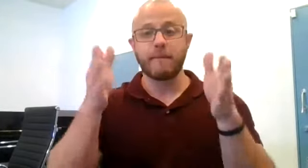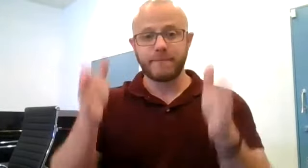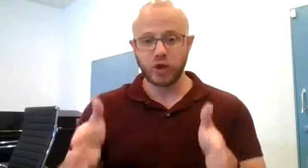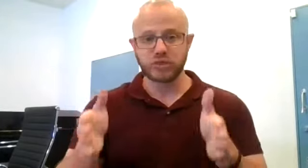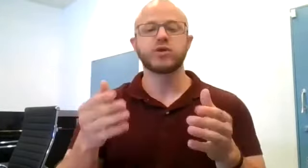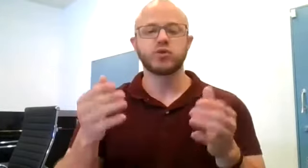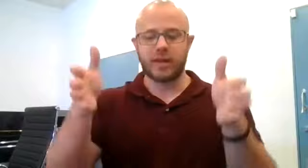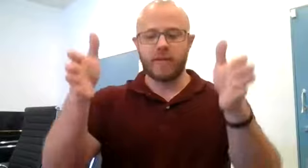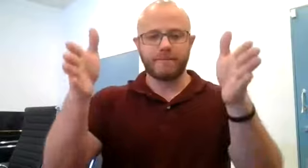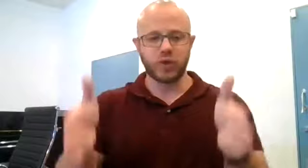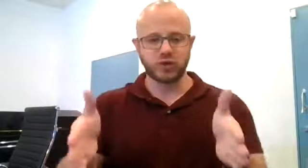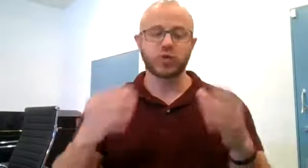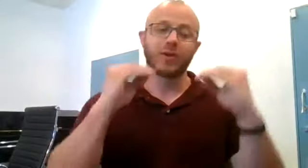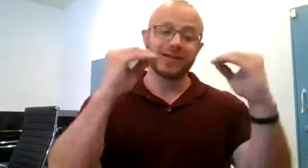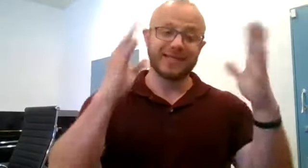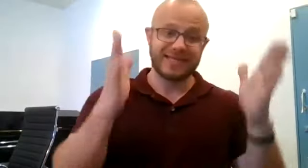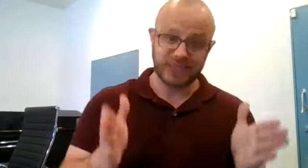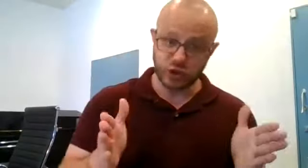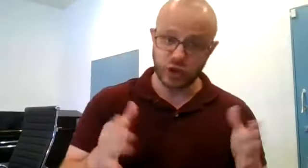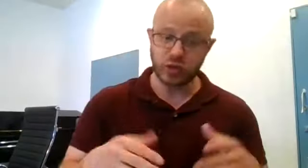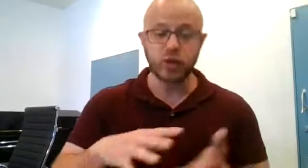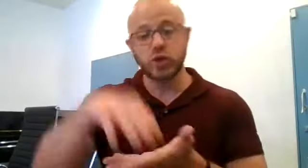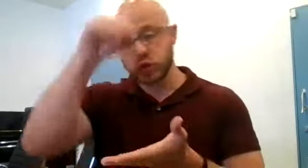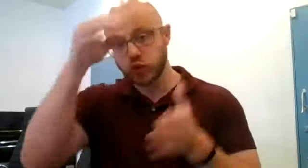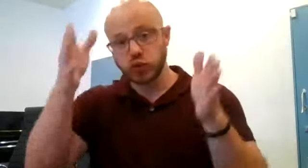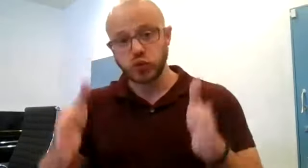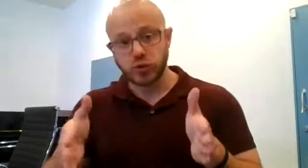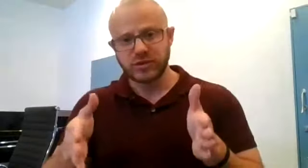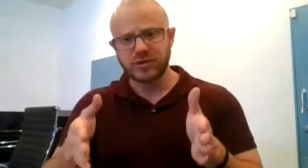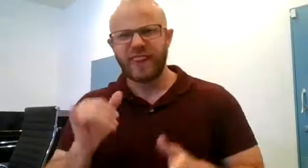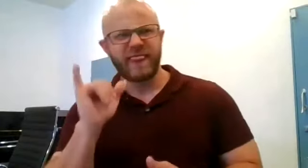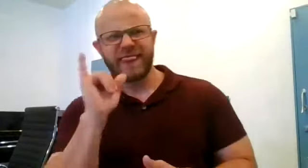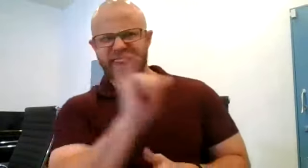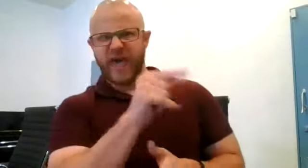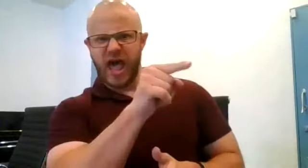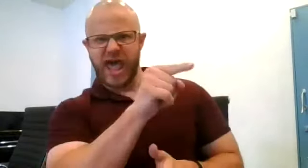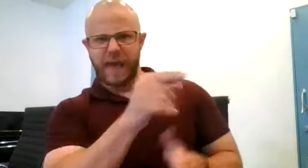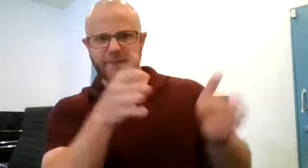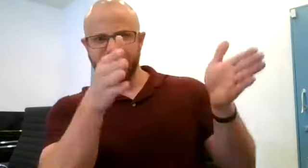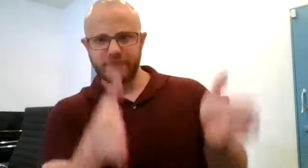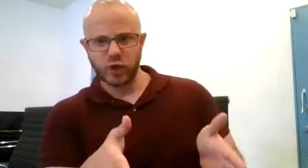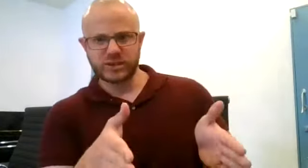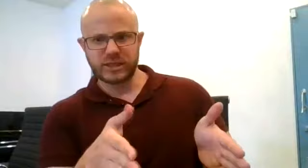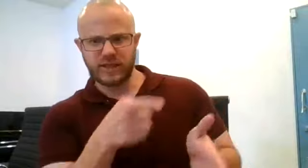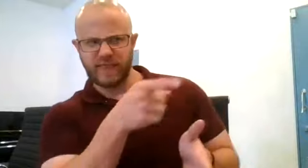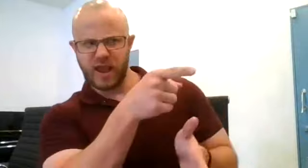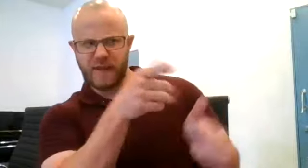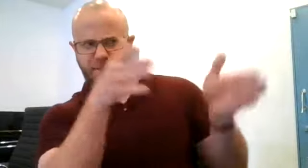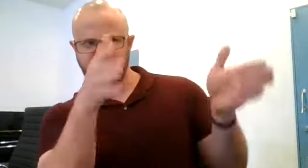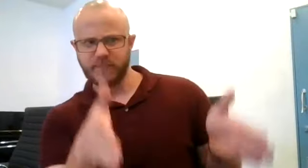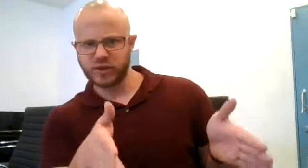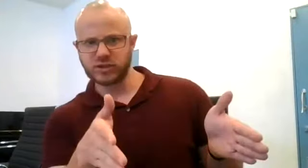Sometimes you sign person like this. Becomes teacher, becomes student. Or you say that